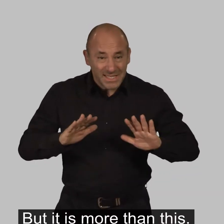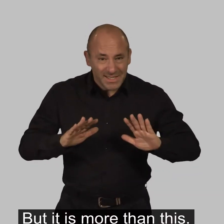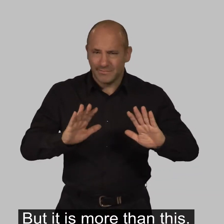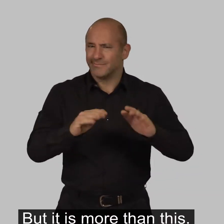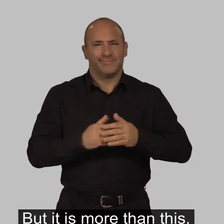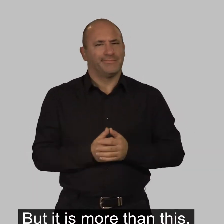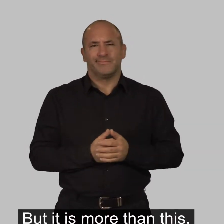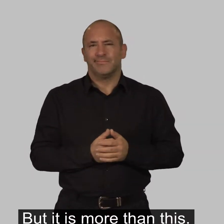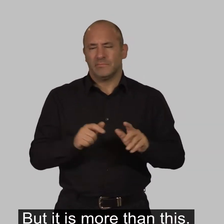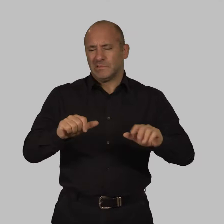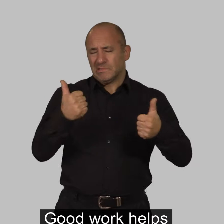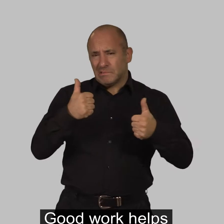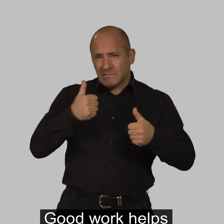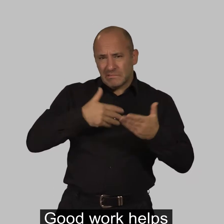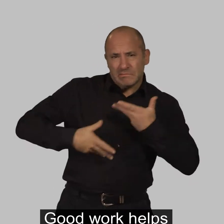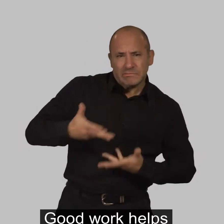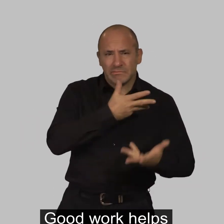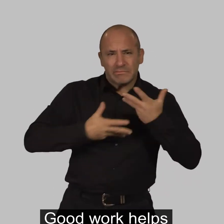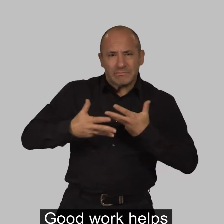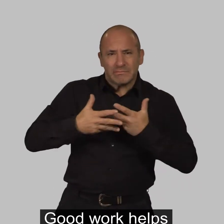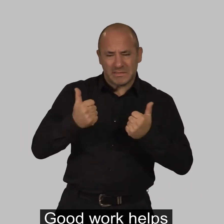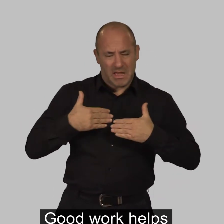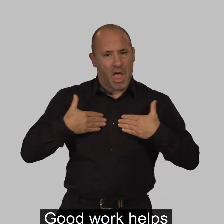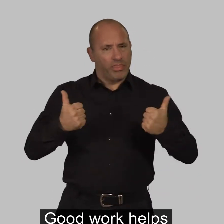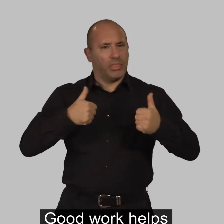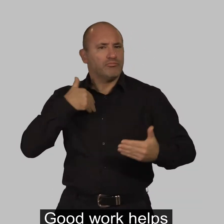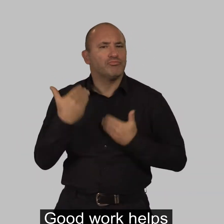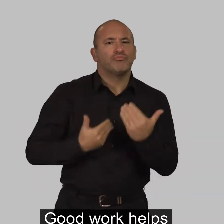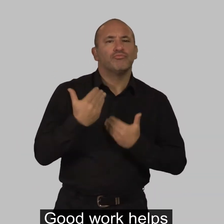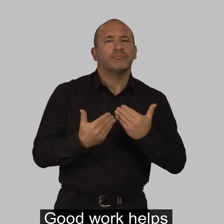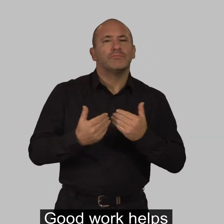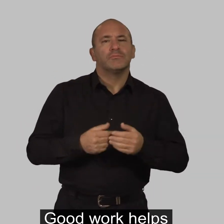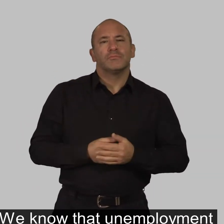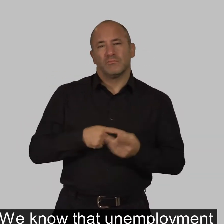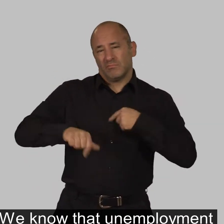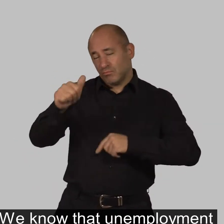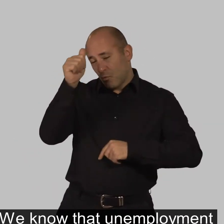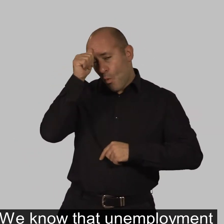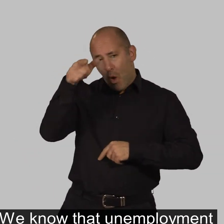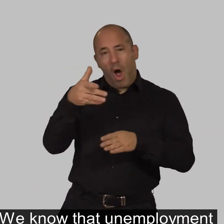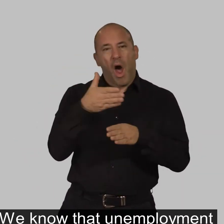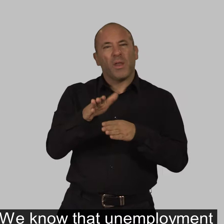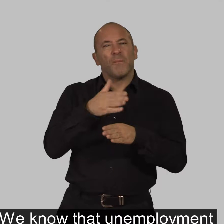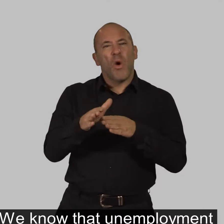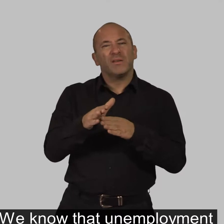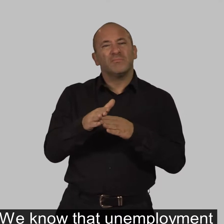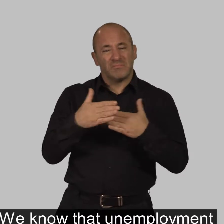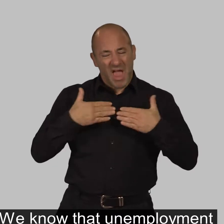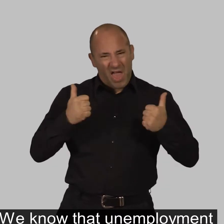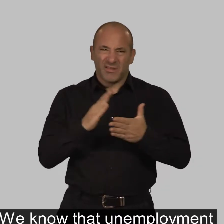But it is more than this. Good work helps to bring good health. We know that